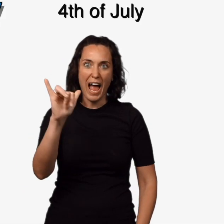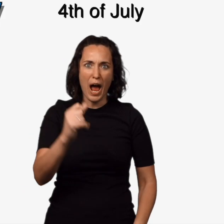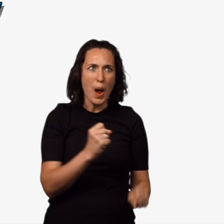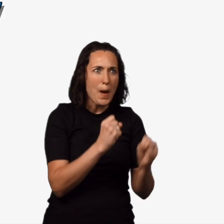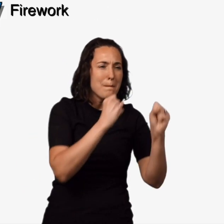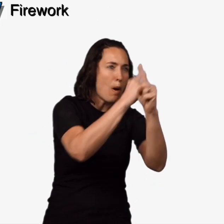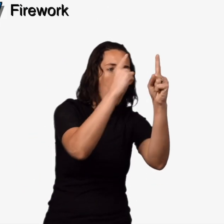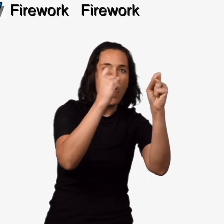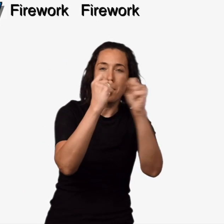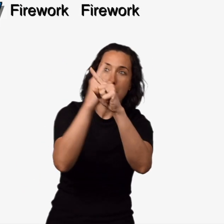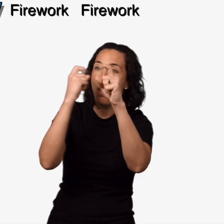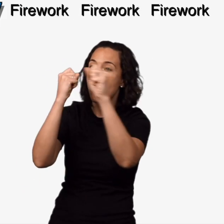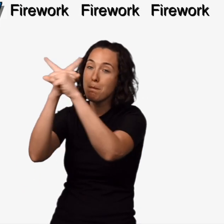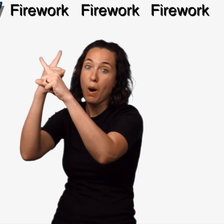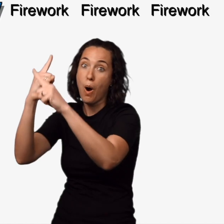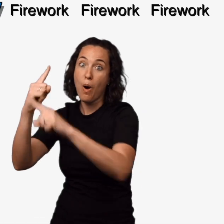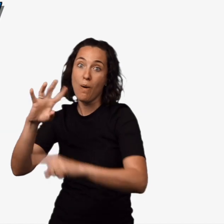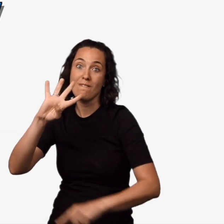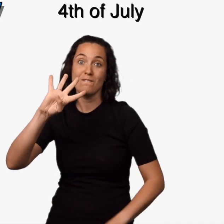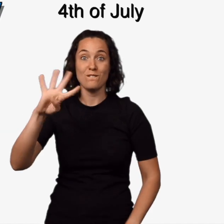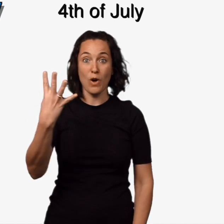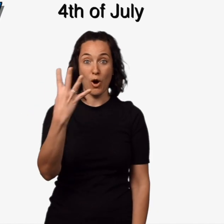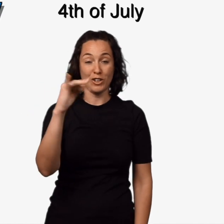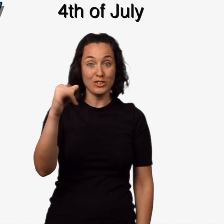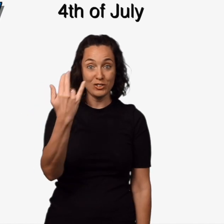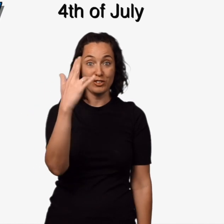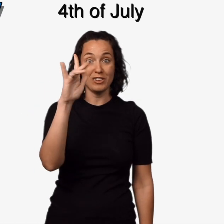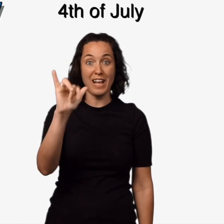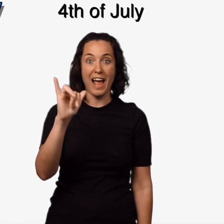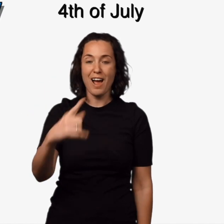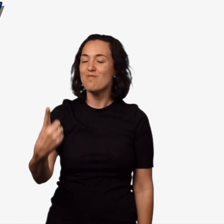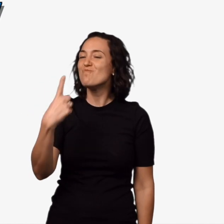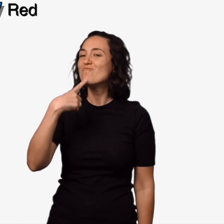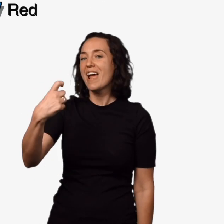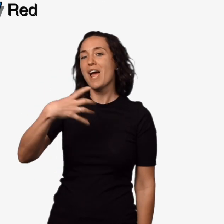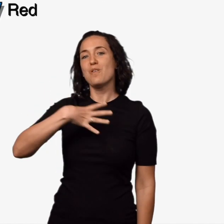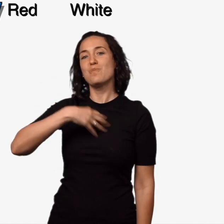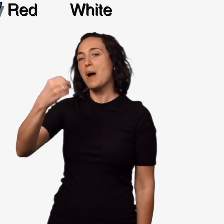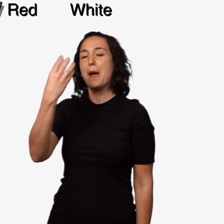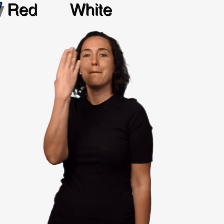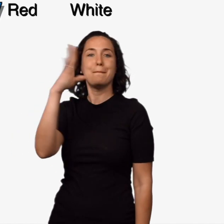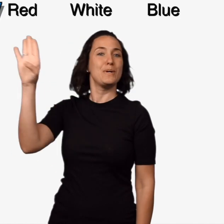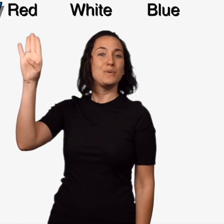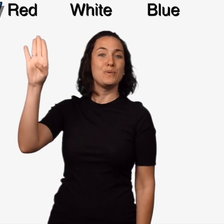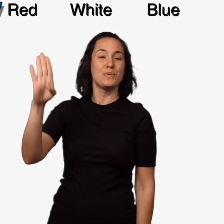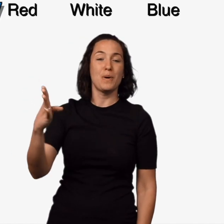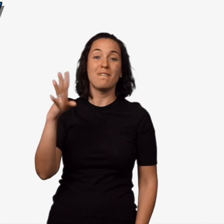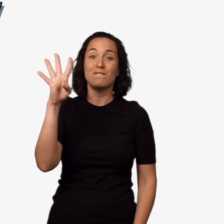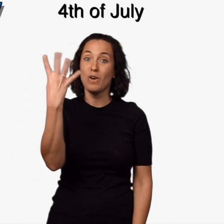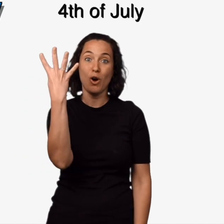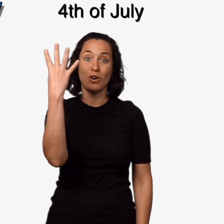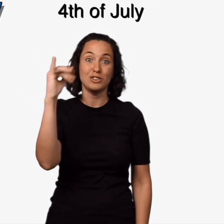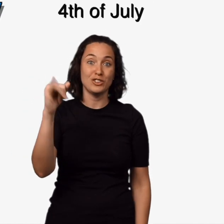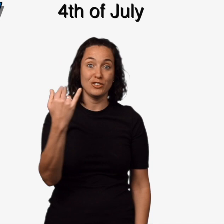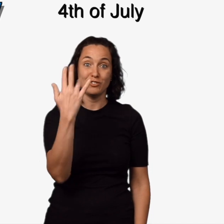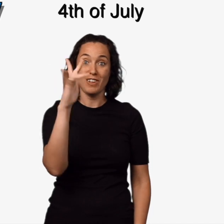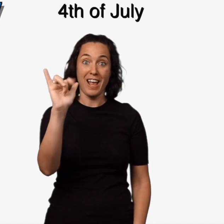4th of July. Firework, firework, firework. 4th of July. Red, white, blue. 4th of